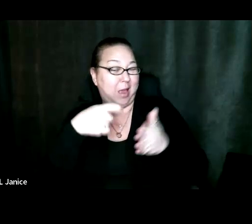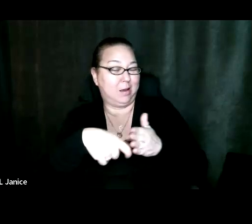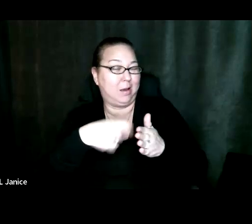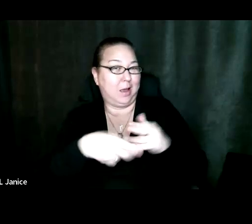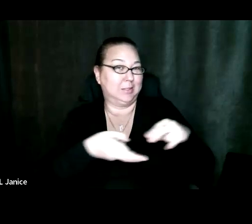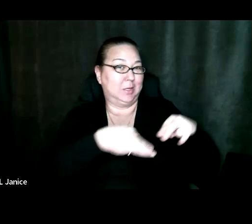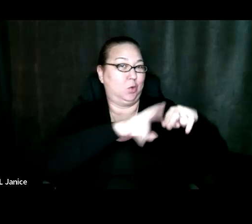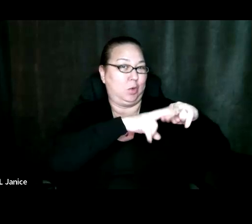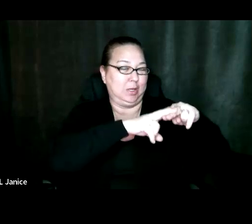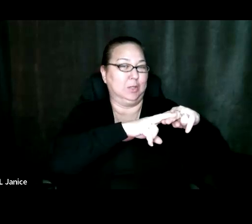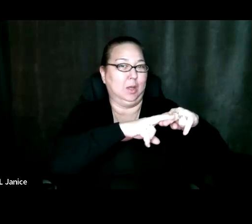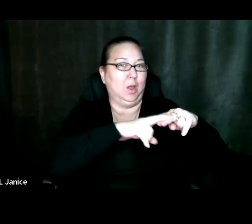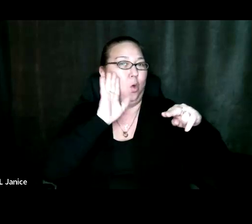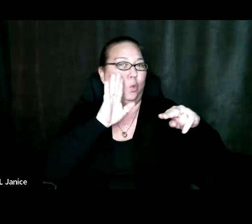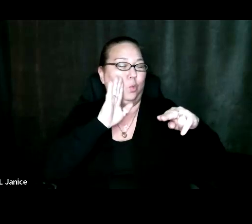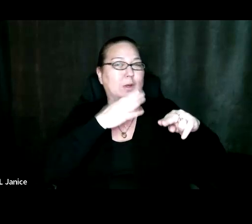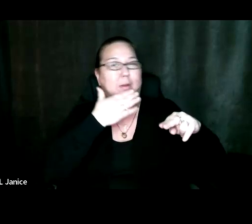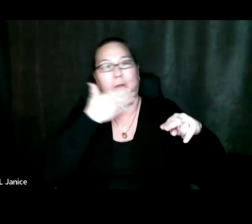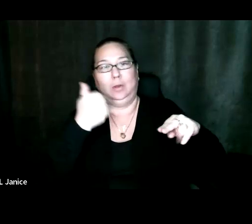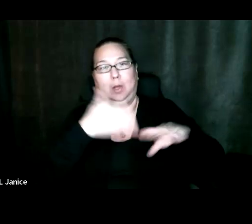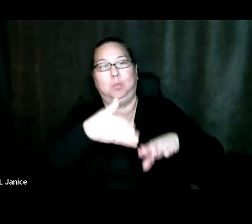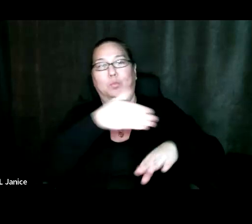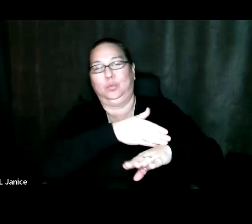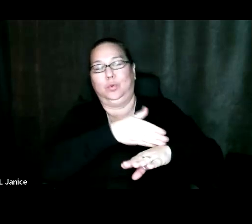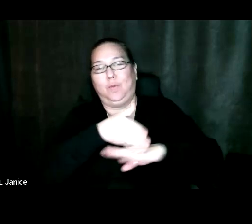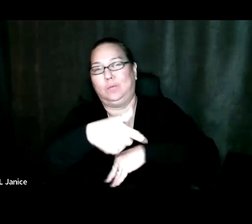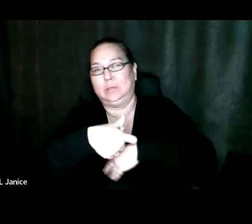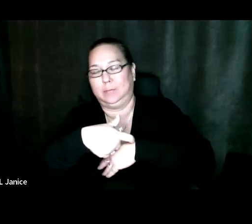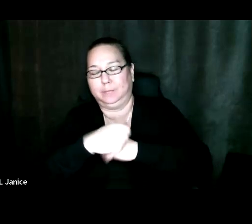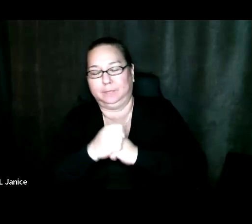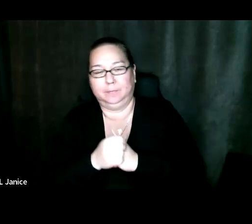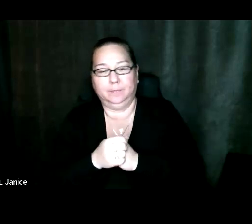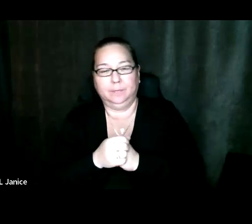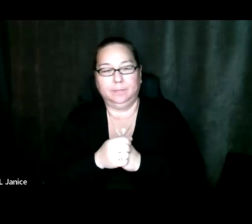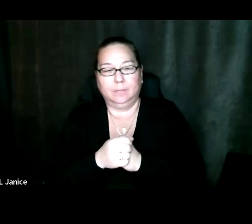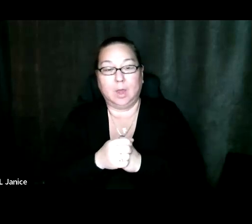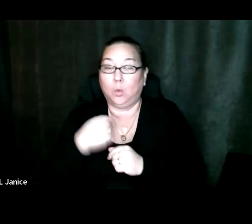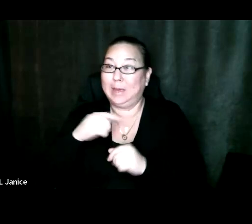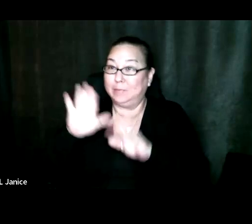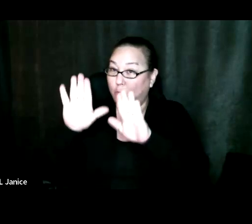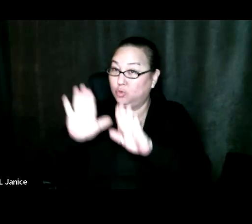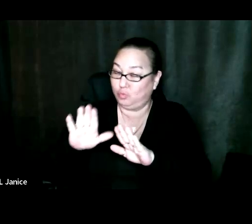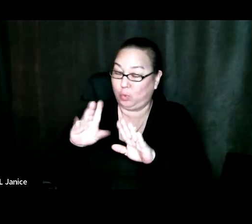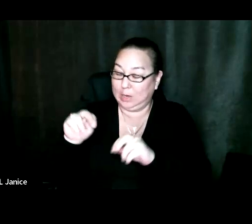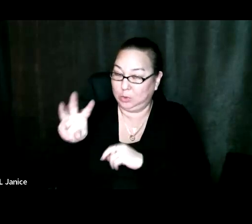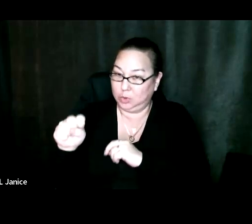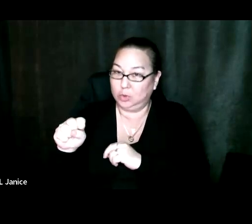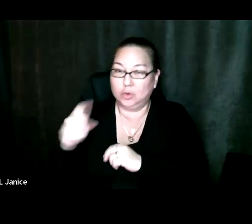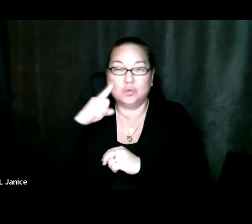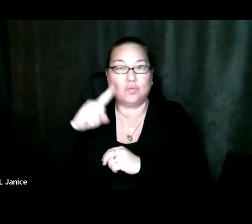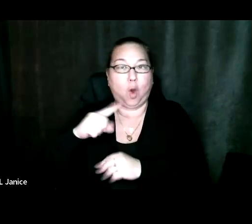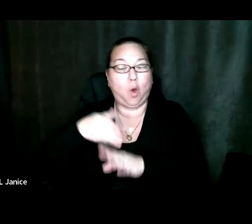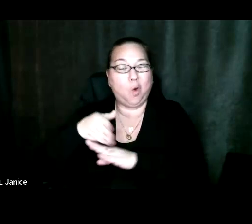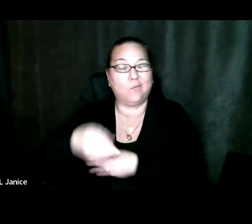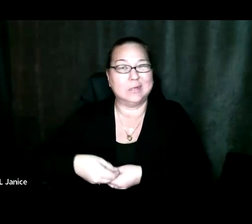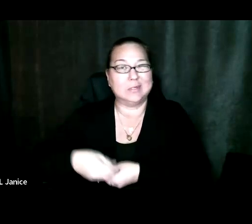increases will get better over time. We actually have some really great news of overspending. I think it's possibly the